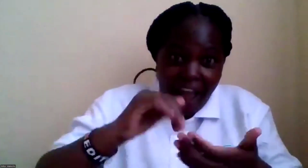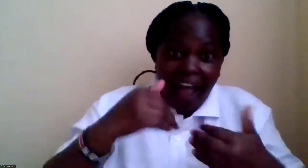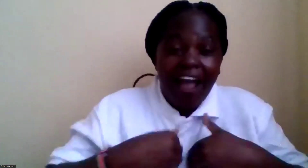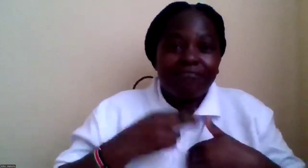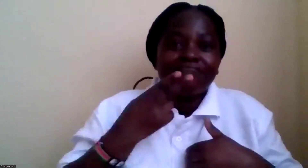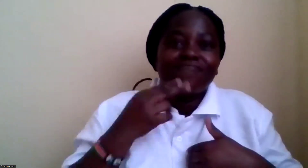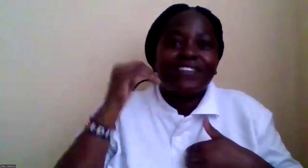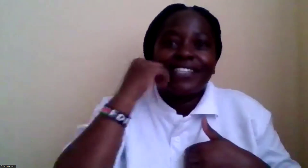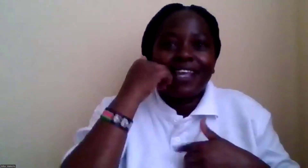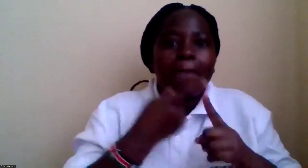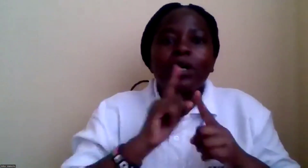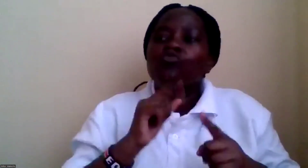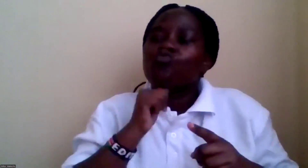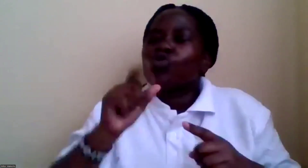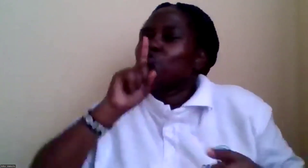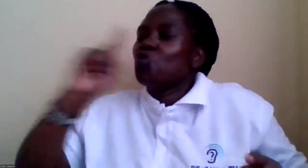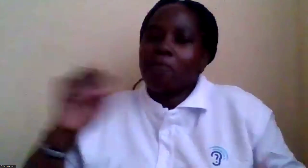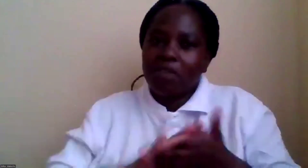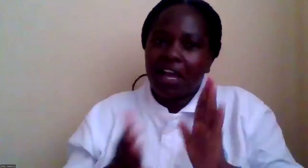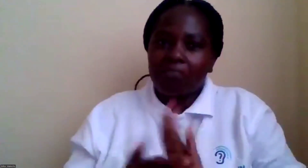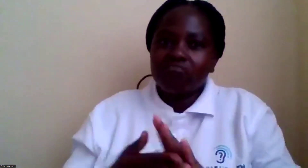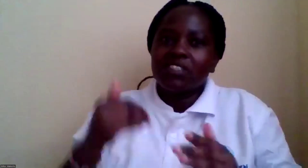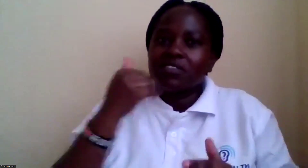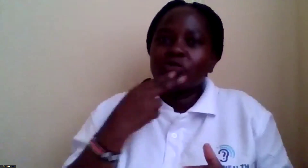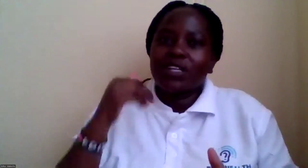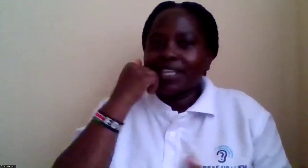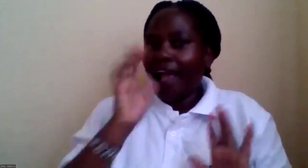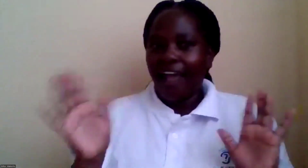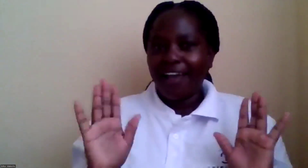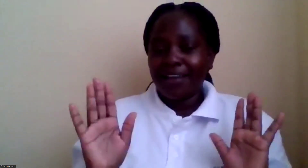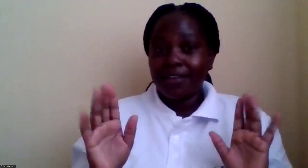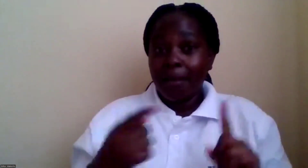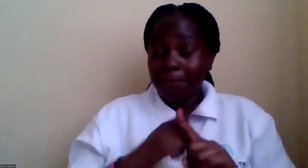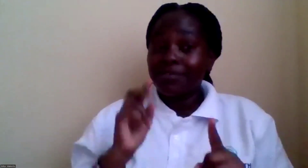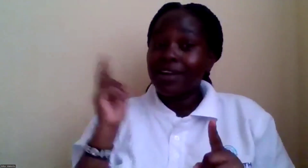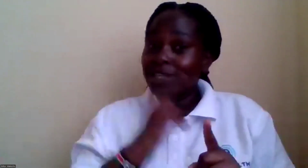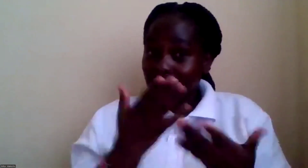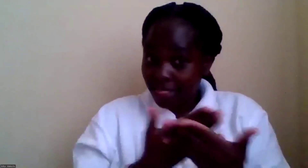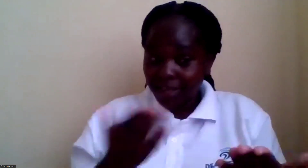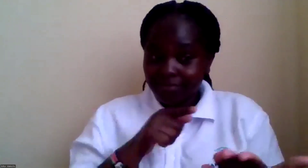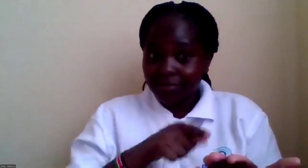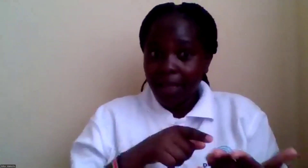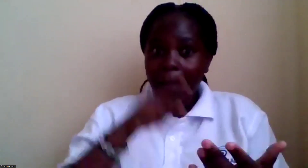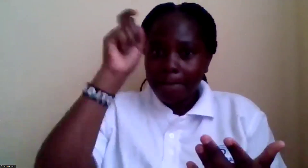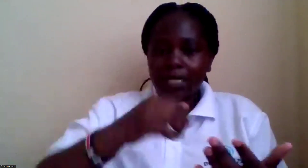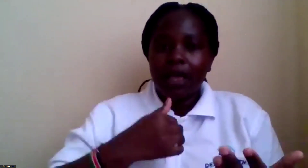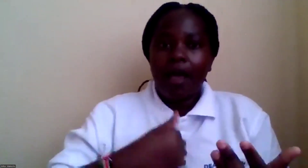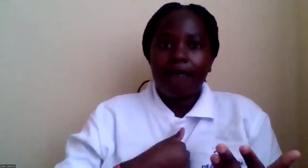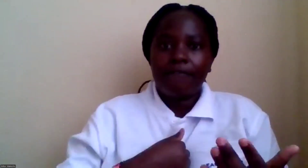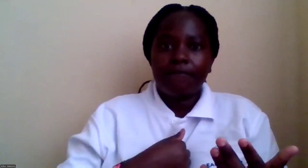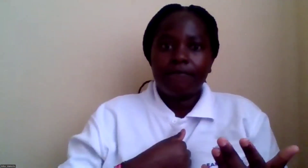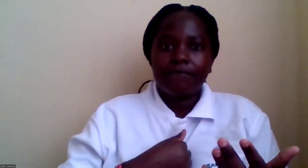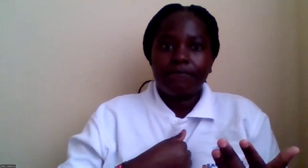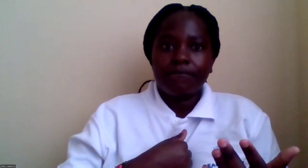not a guarantee. Remember, many times risk factors need to exist in community